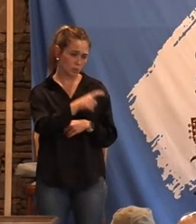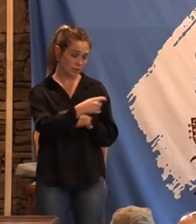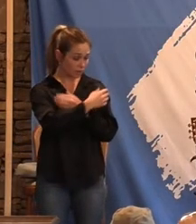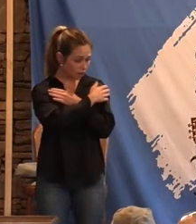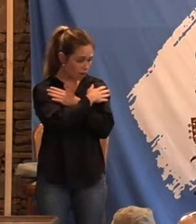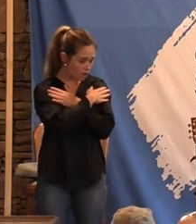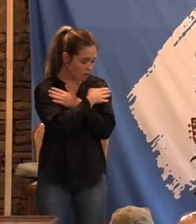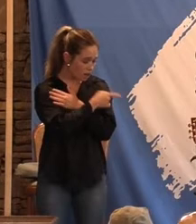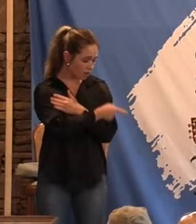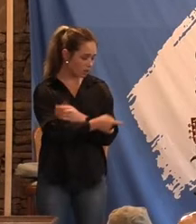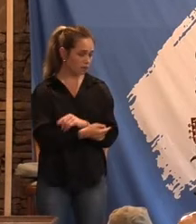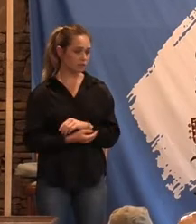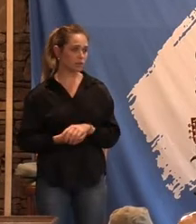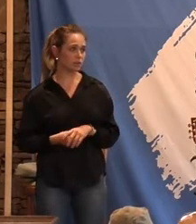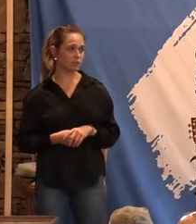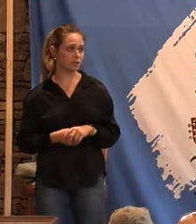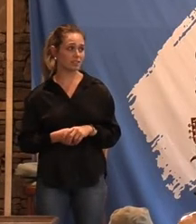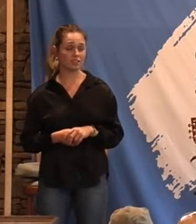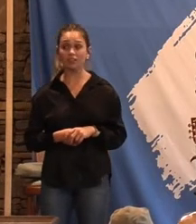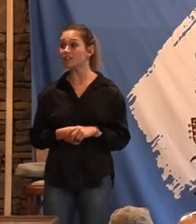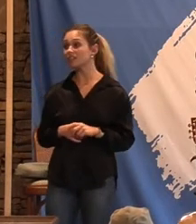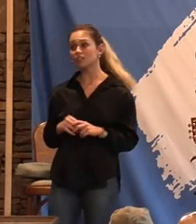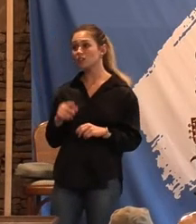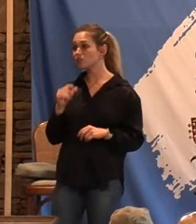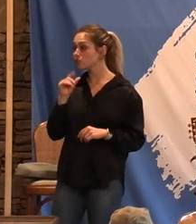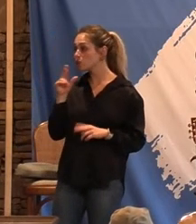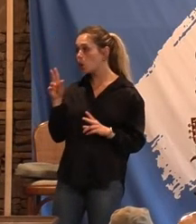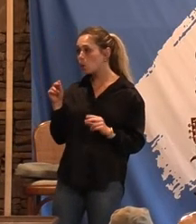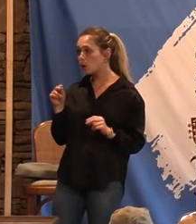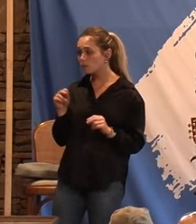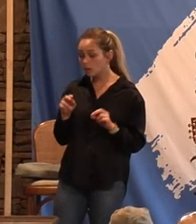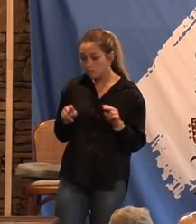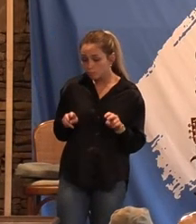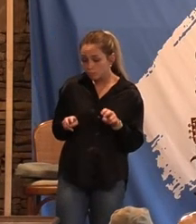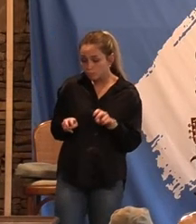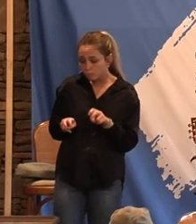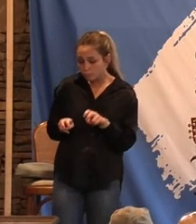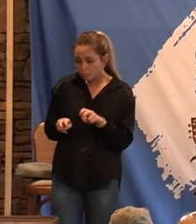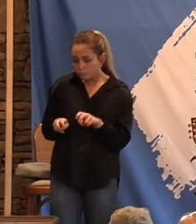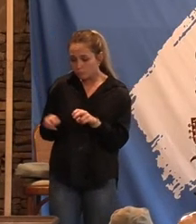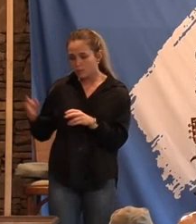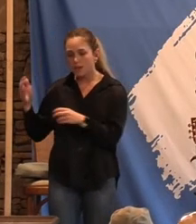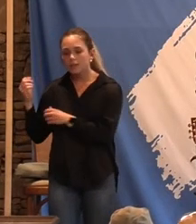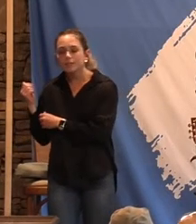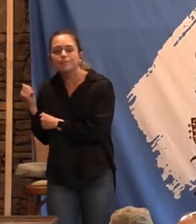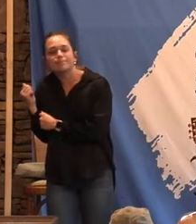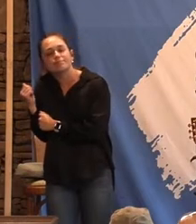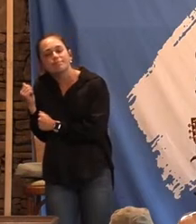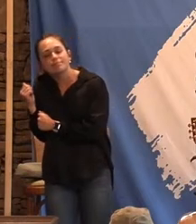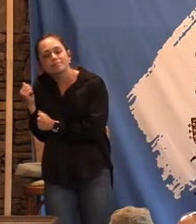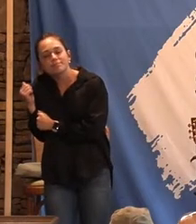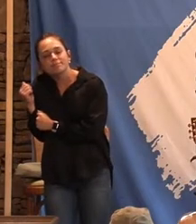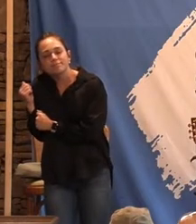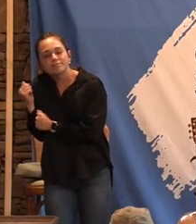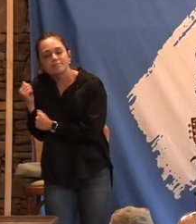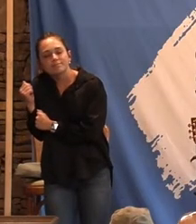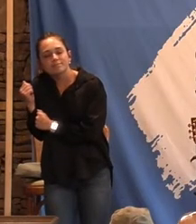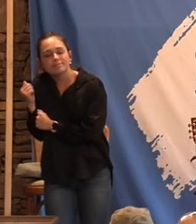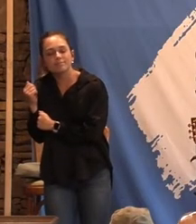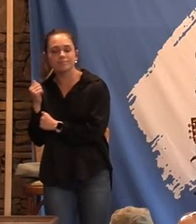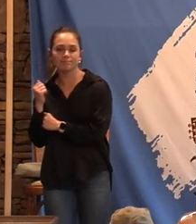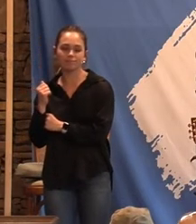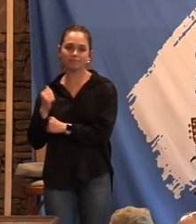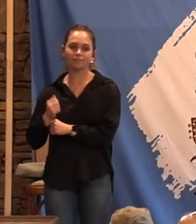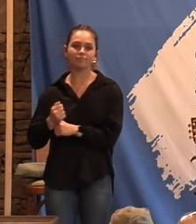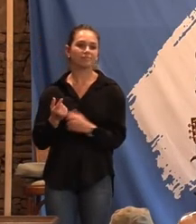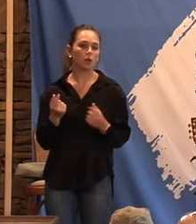hug?" Johnny didn't say anything, but he scooted over and pressed hard up against me.